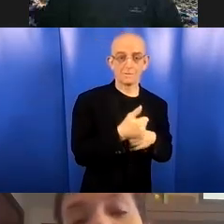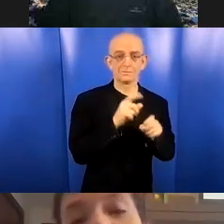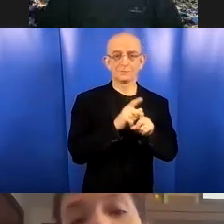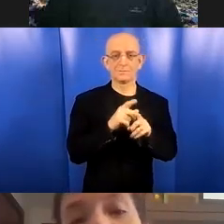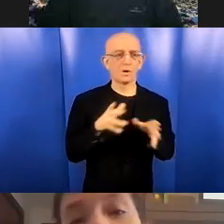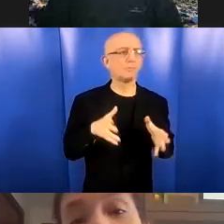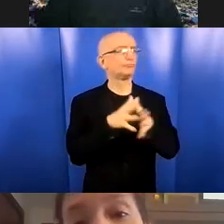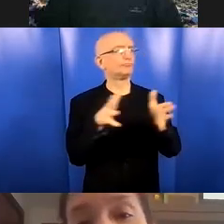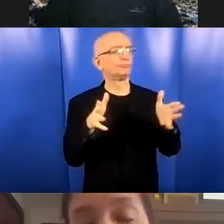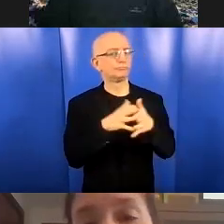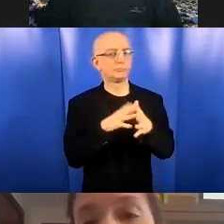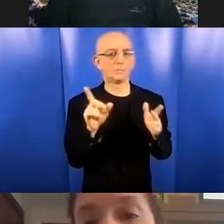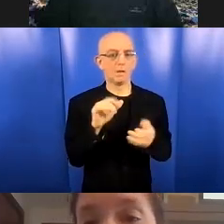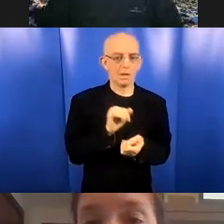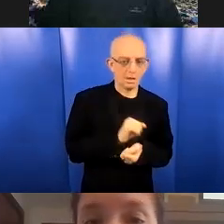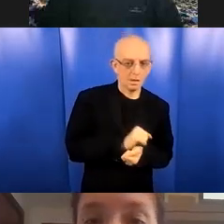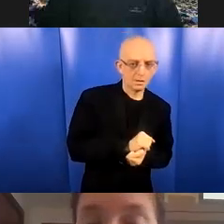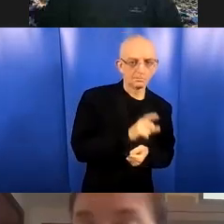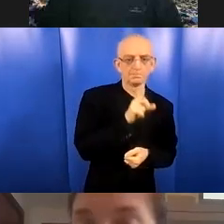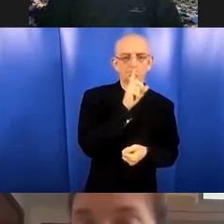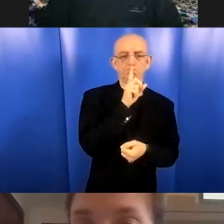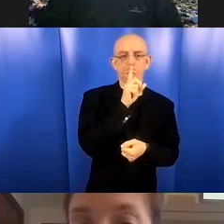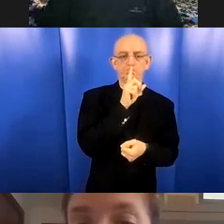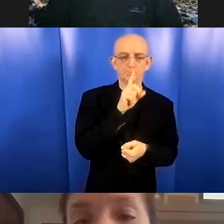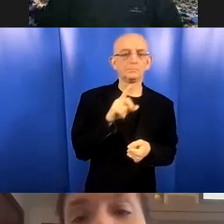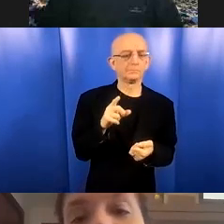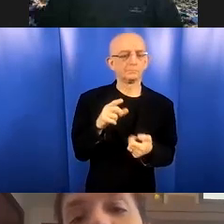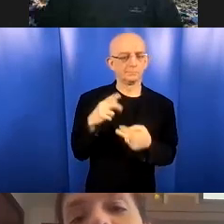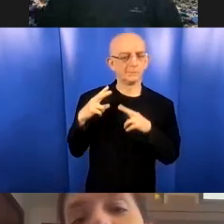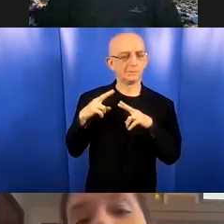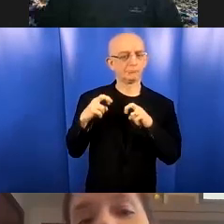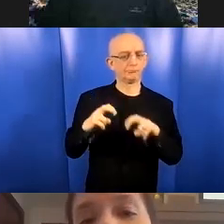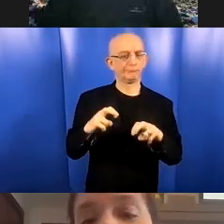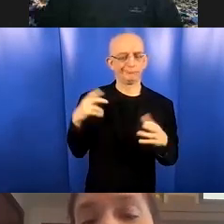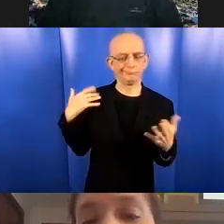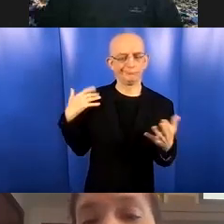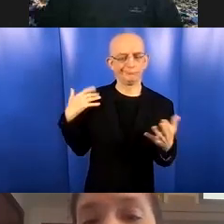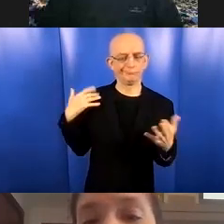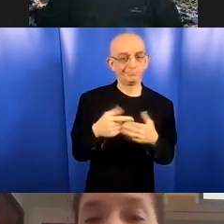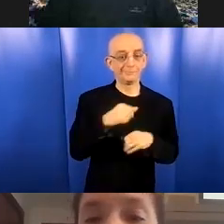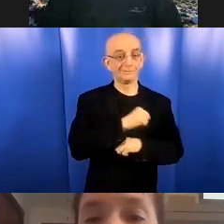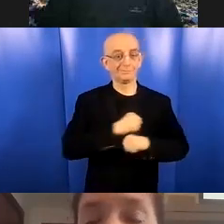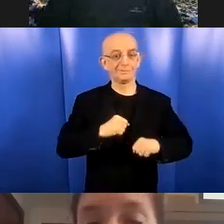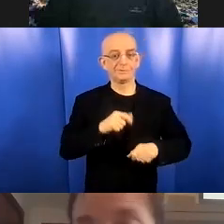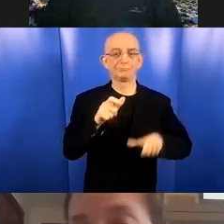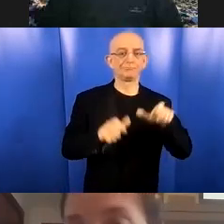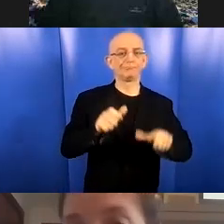shown that civic space is actually declining around the world. As you